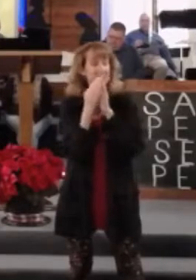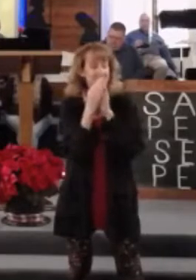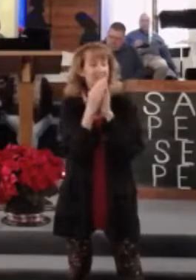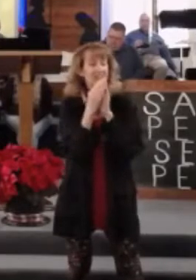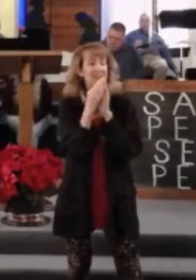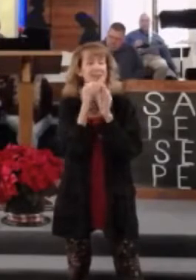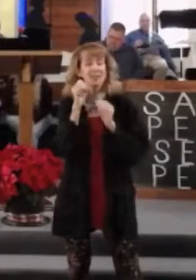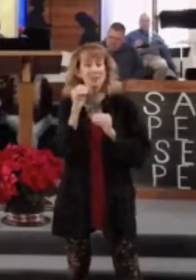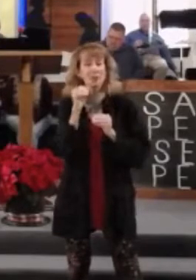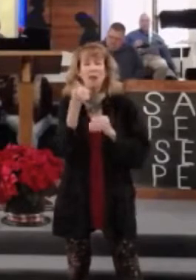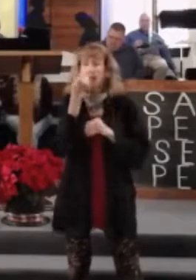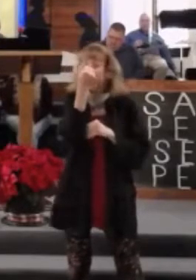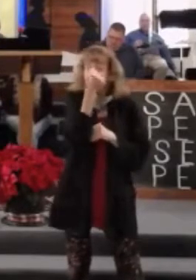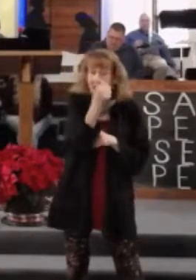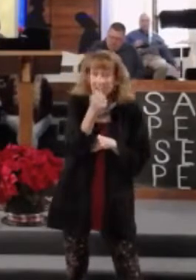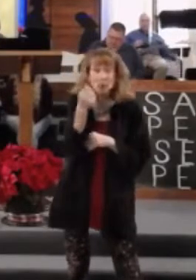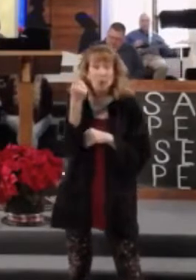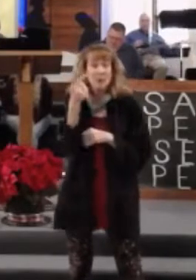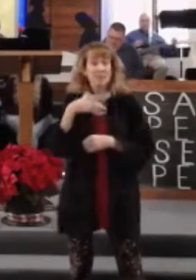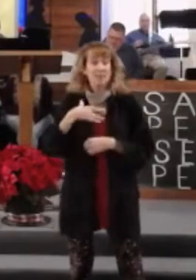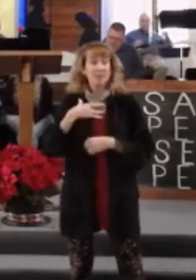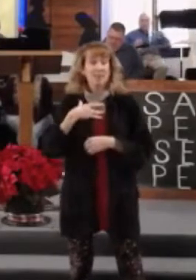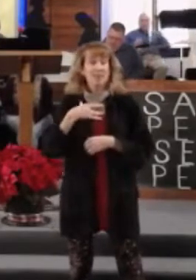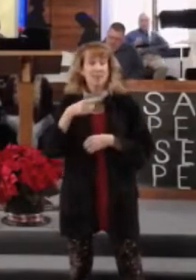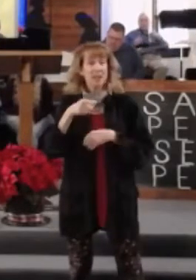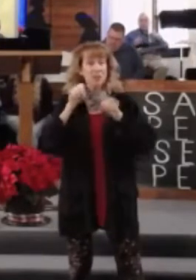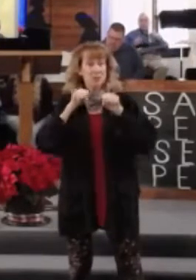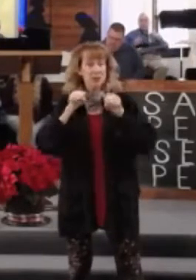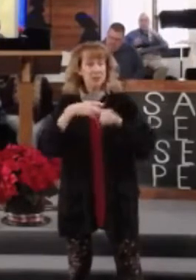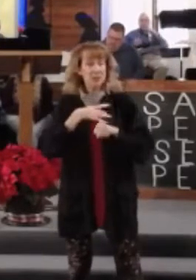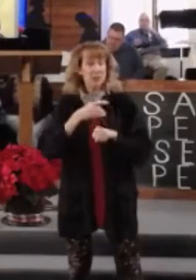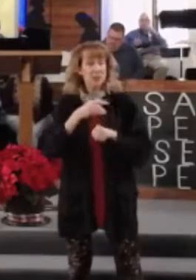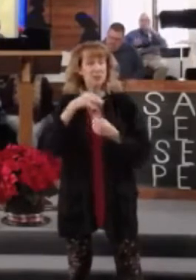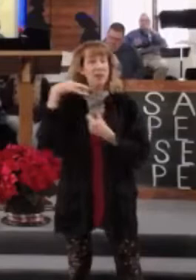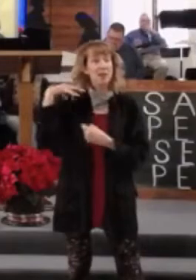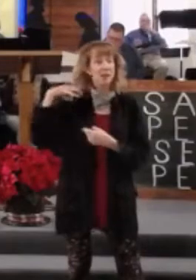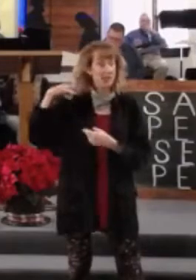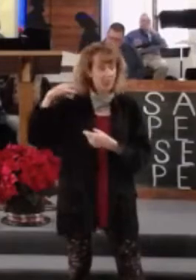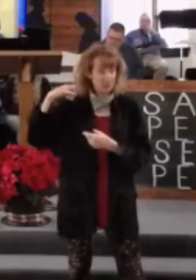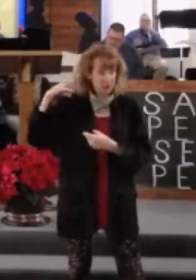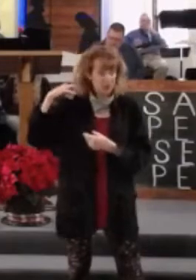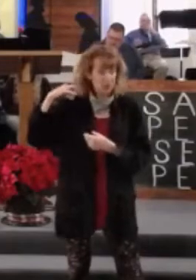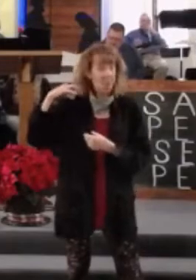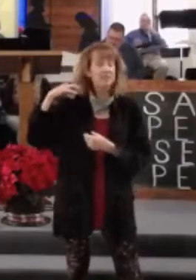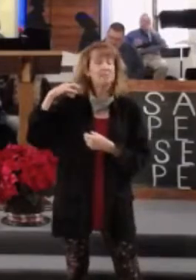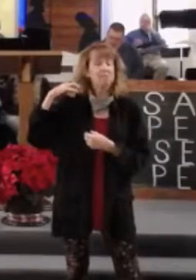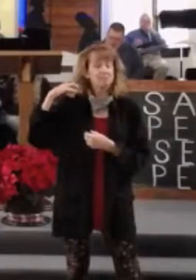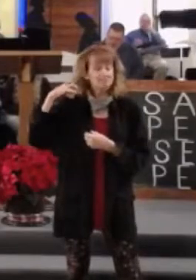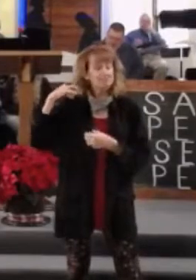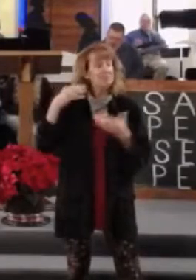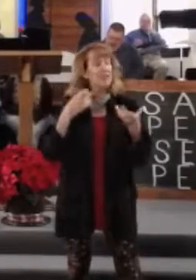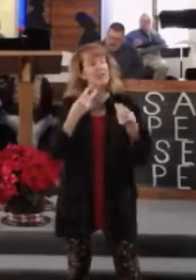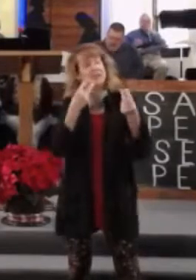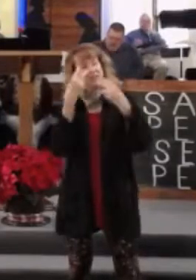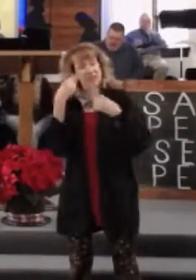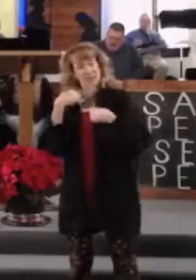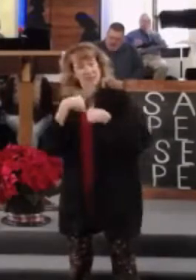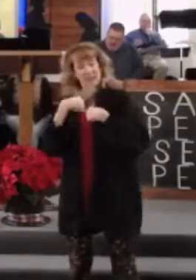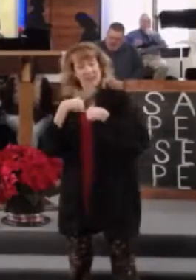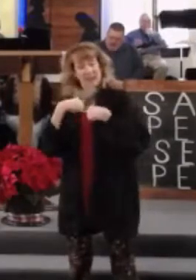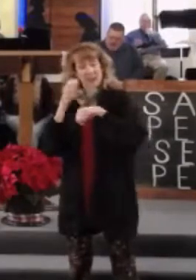So anyone that feels like they would like to volunteer every now and then, see me after